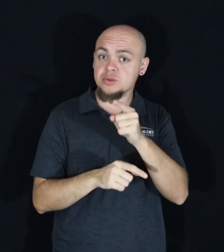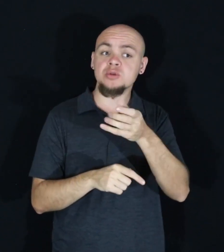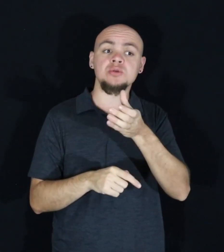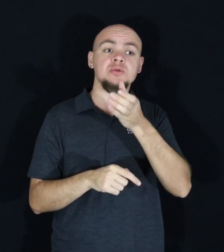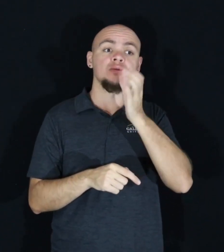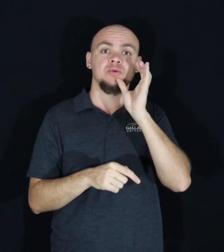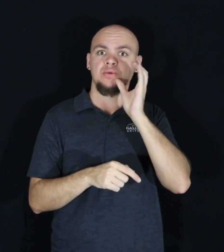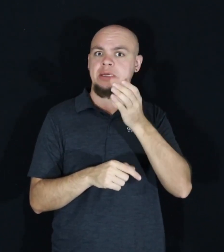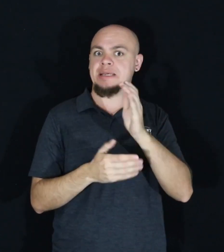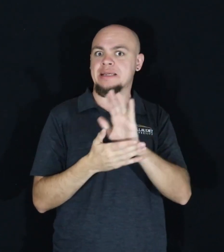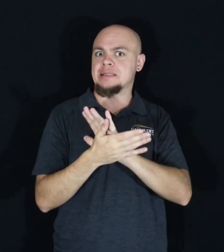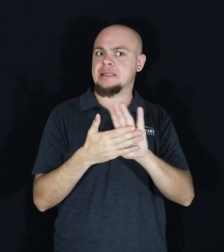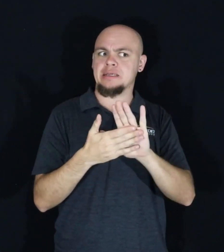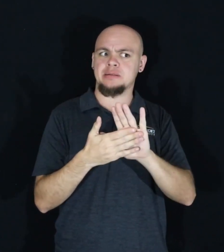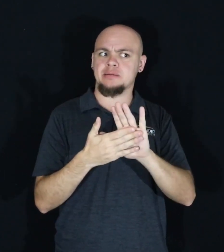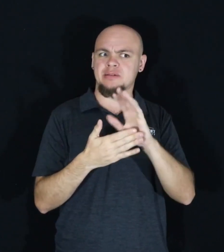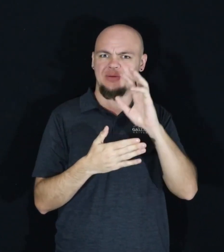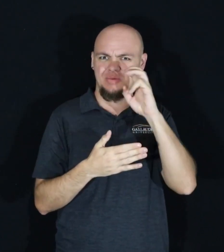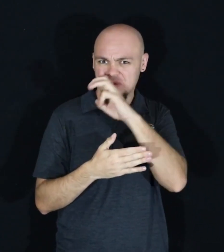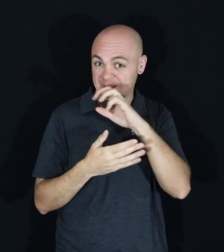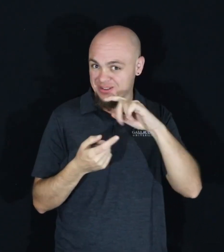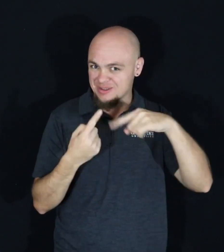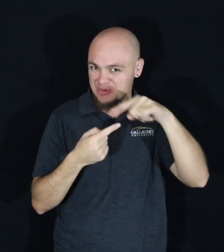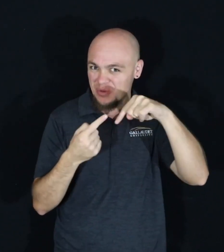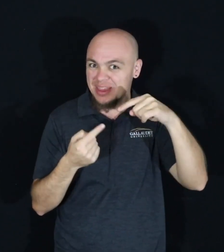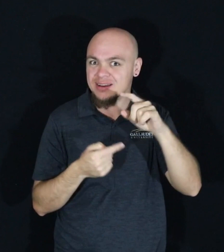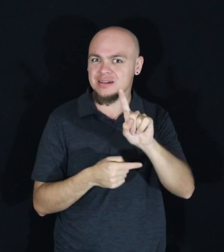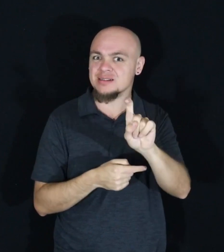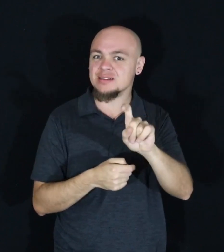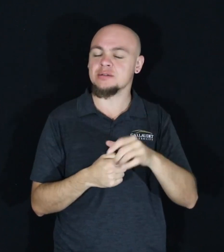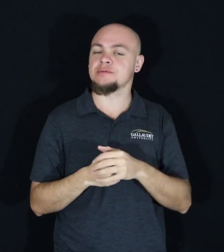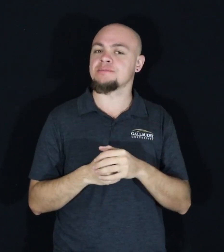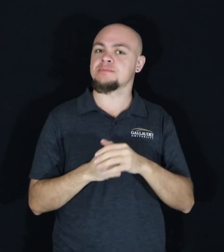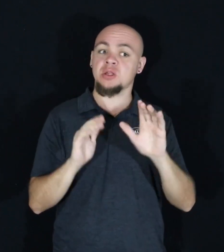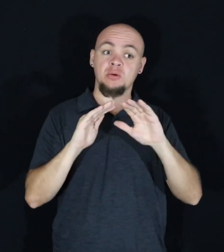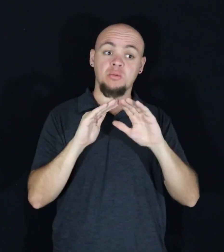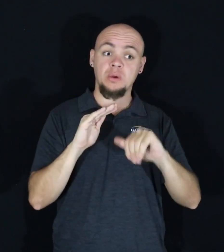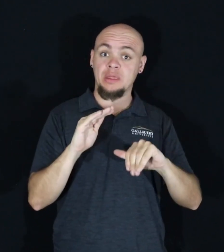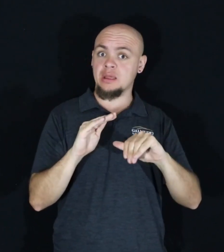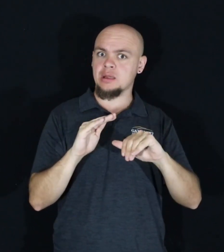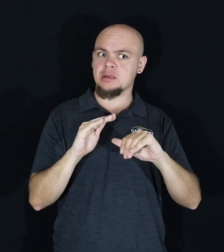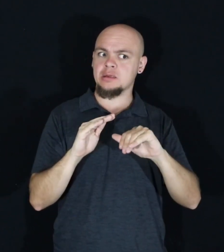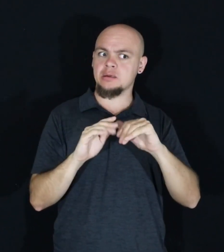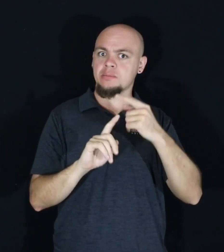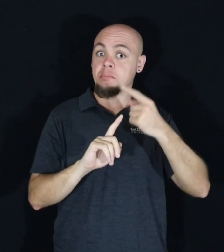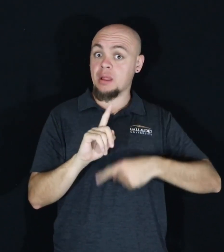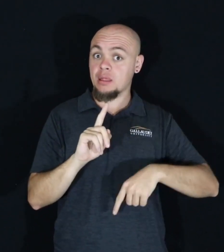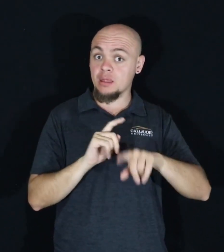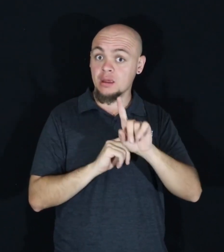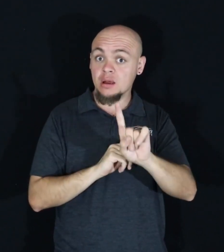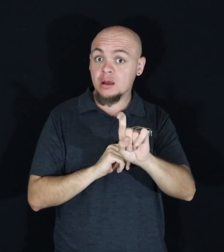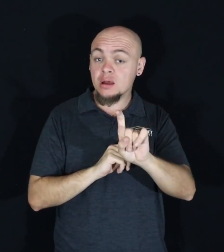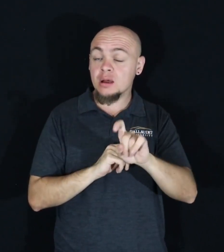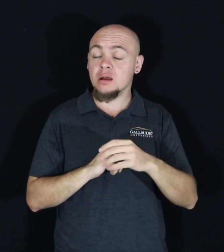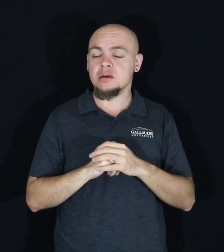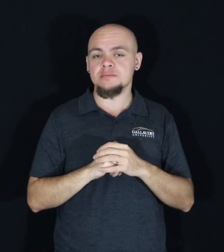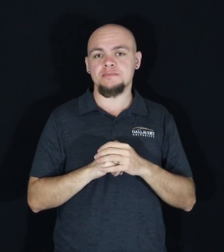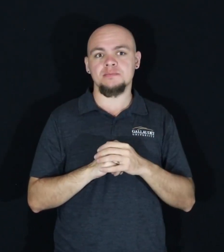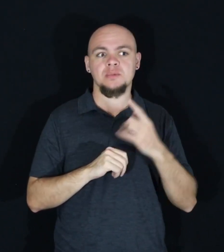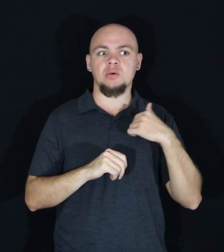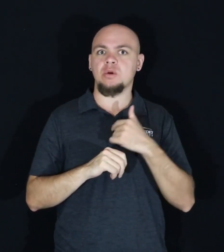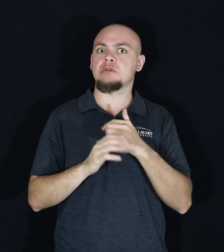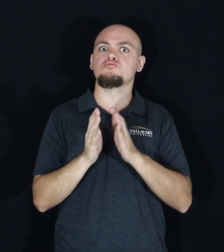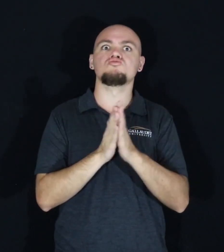drinking weird smoothies? And all within less than 1 month? We'd go for it in